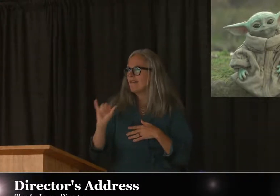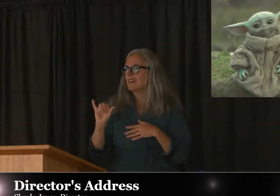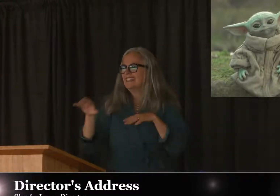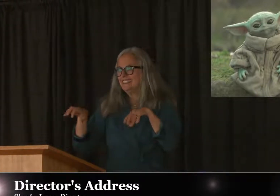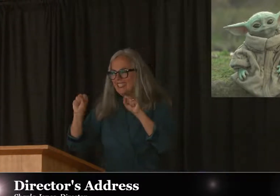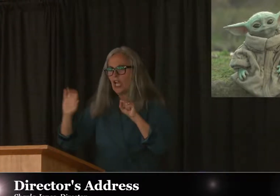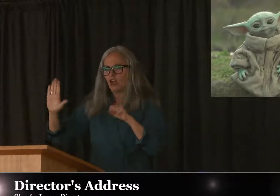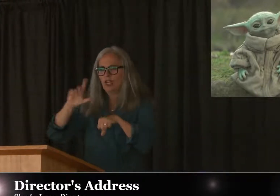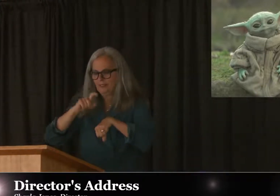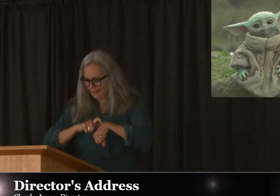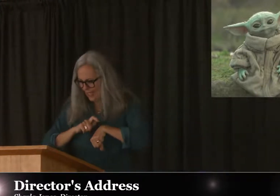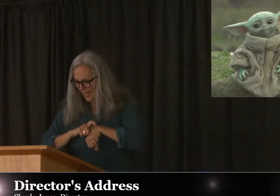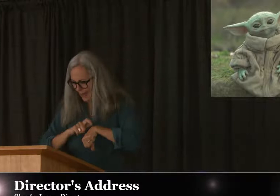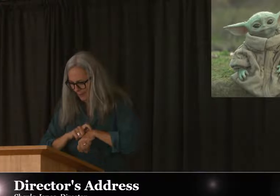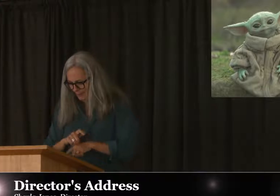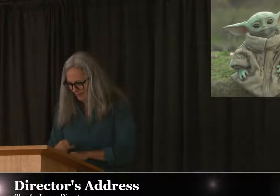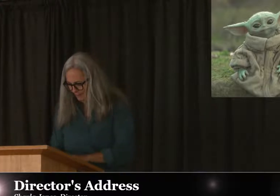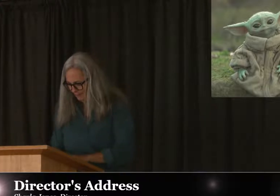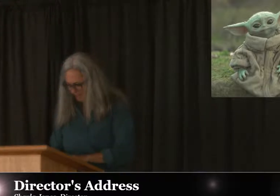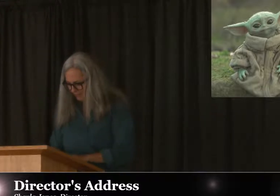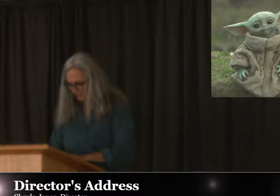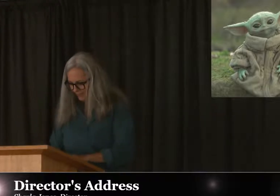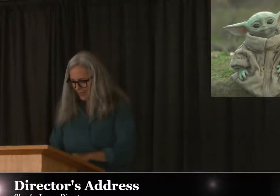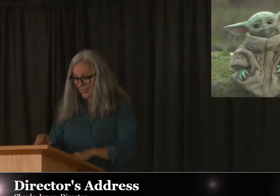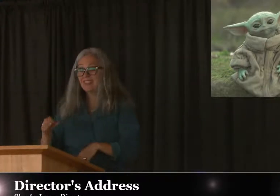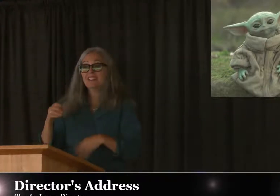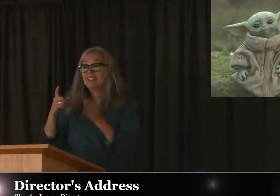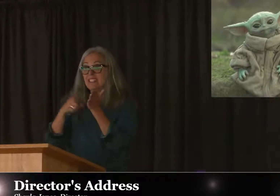journey. So take your time.